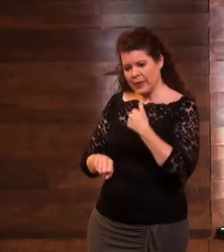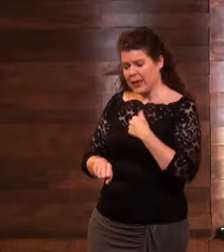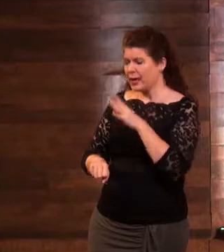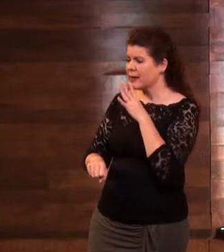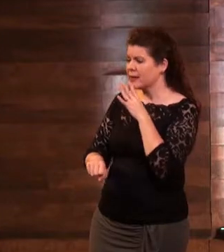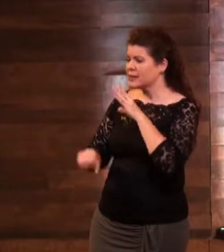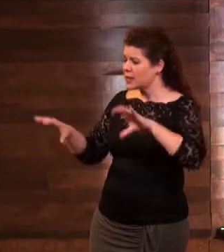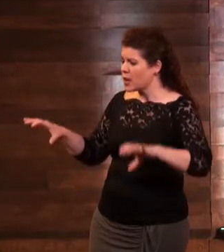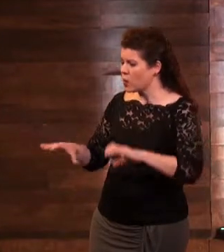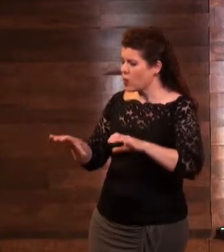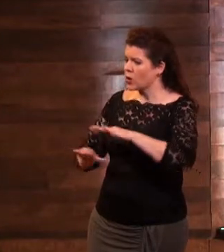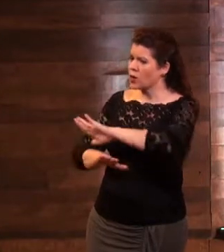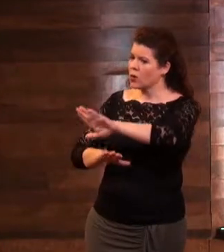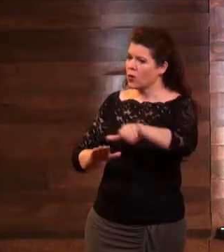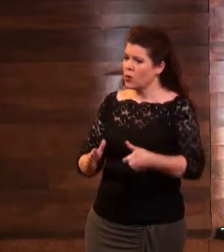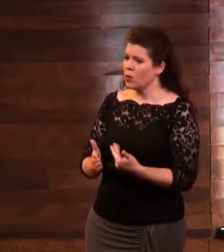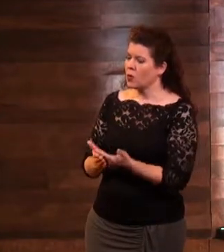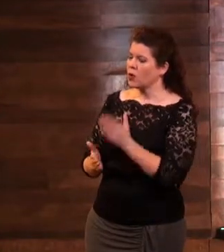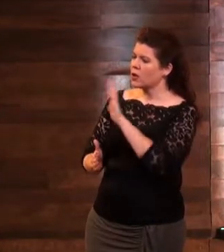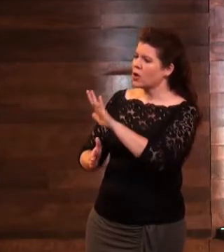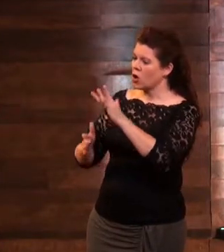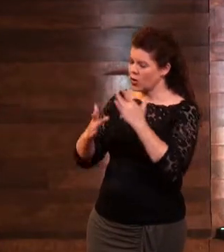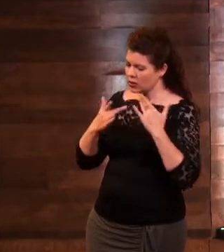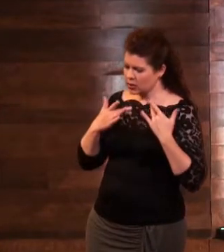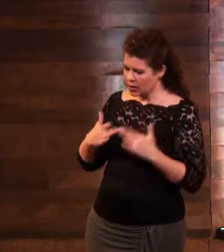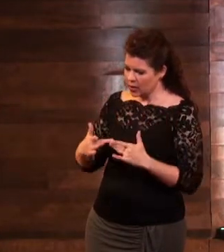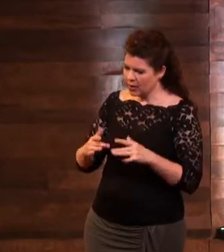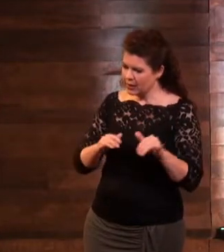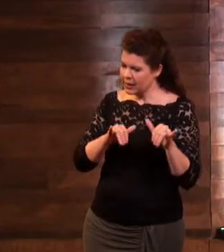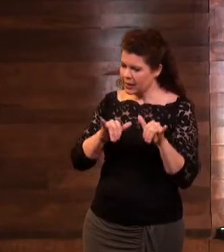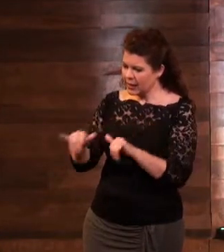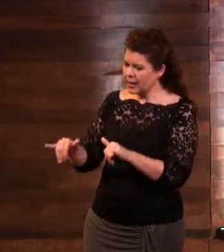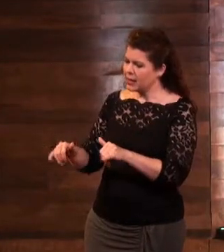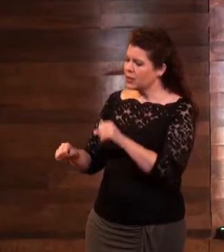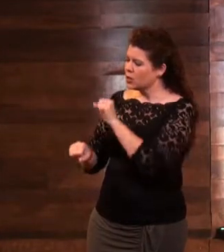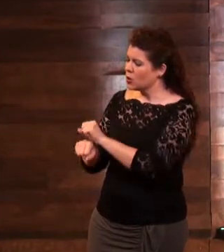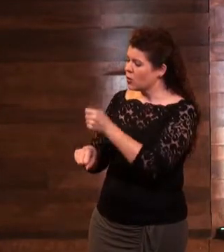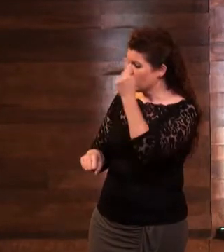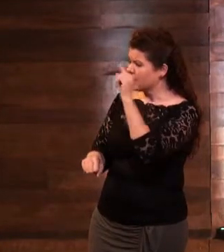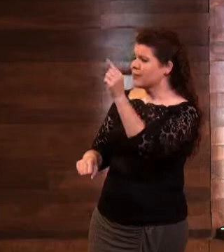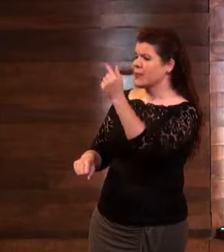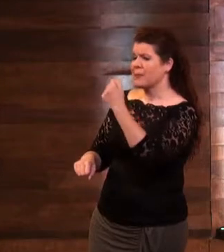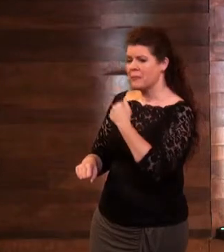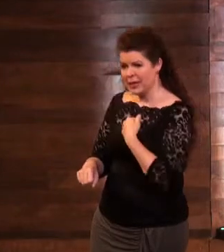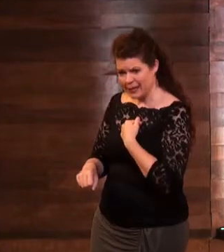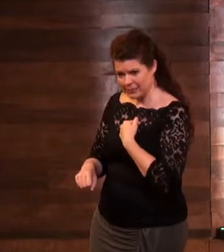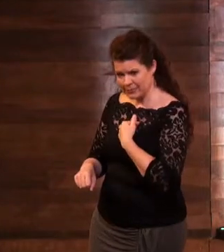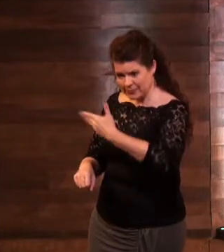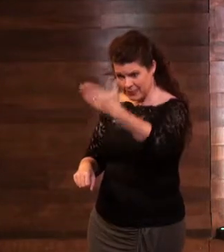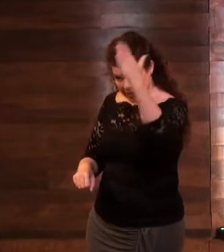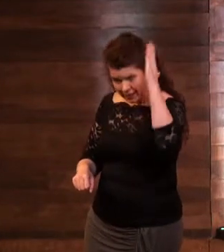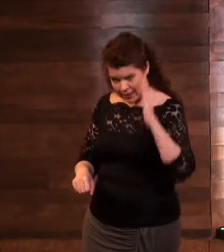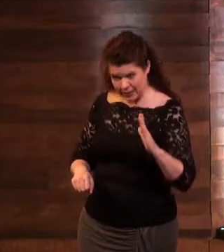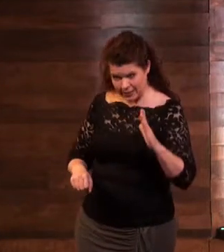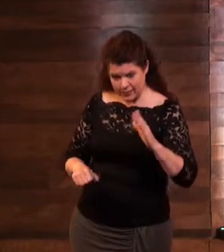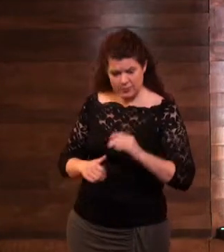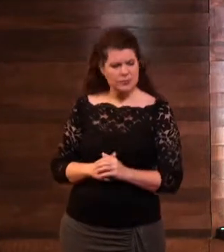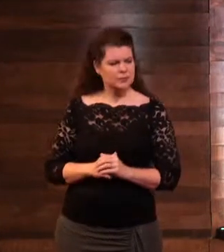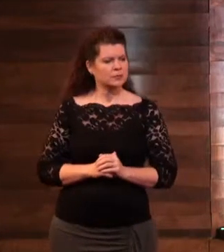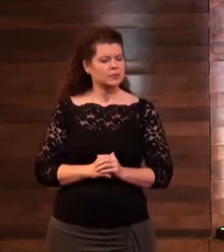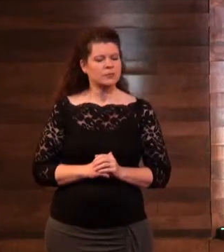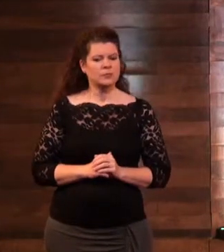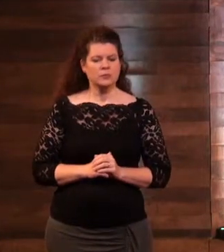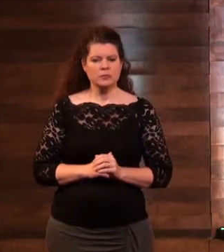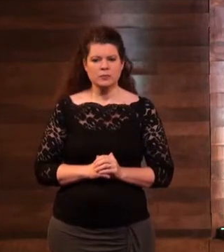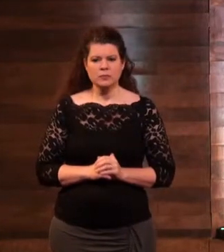your heart, as if you were doing it for me, whatever it is. In the Taking Care